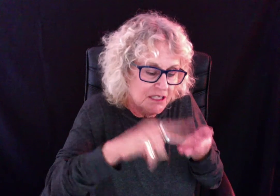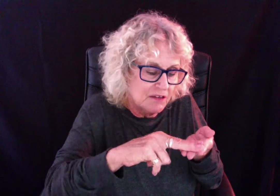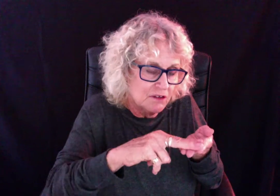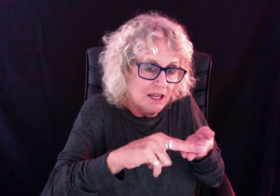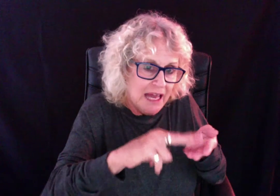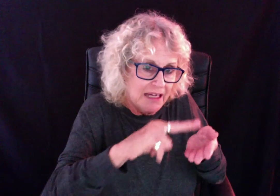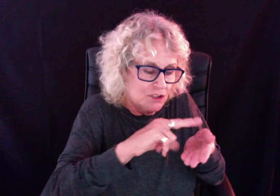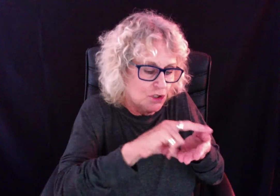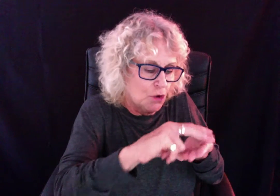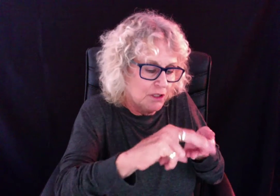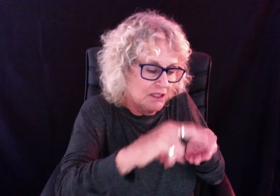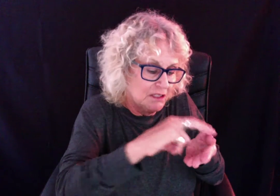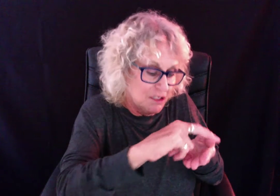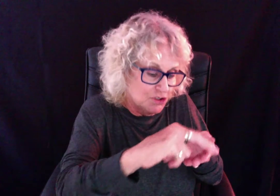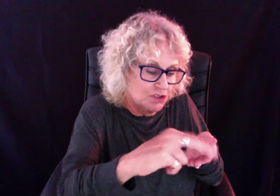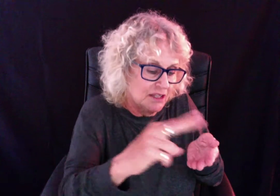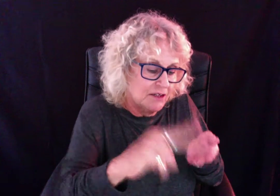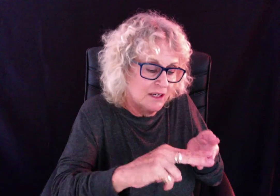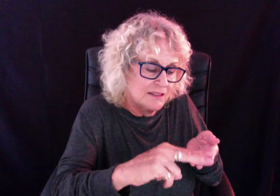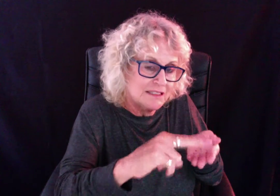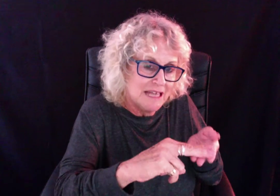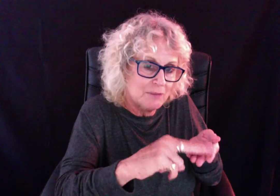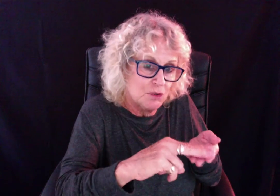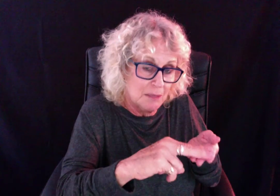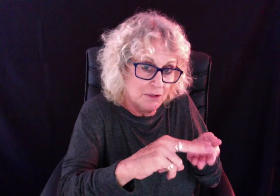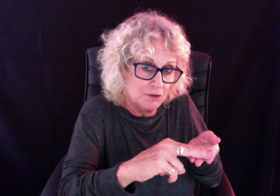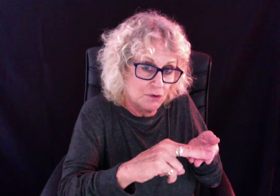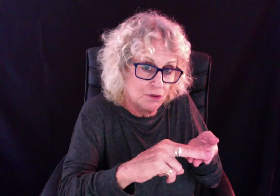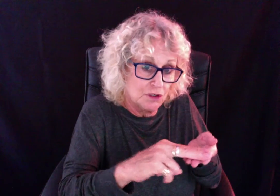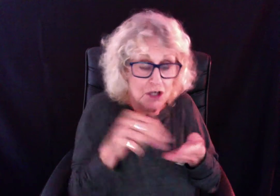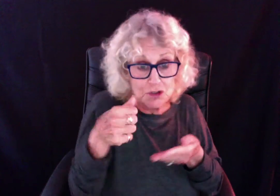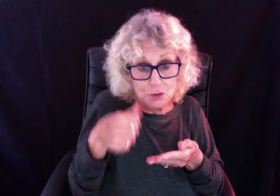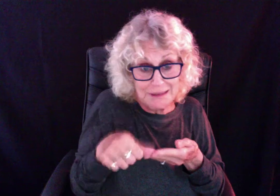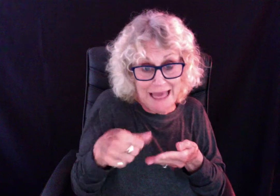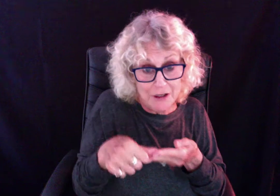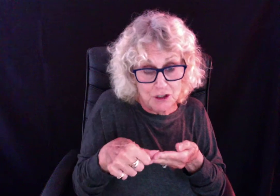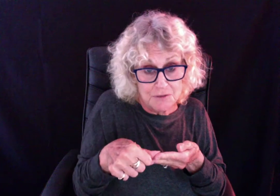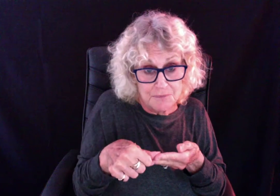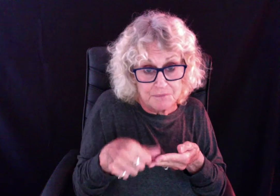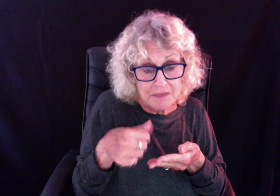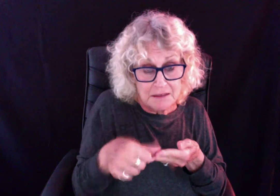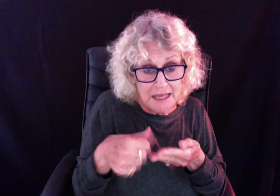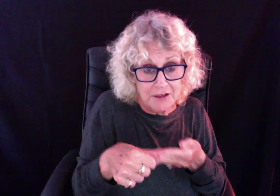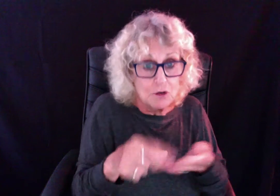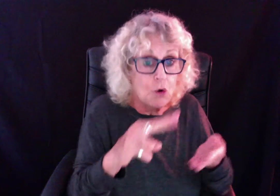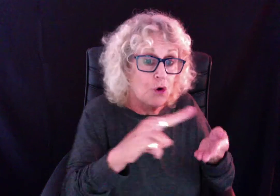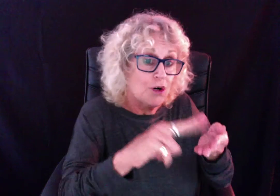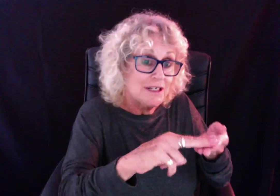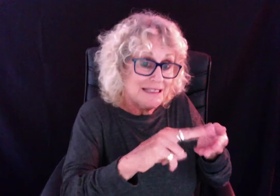together, and it's going, here's the letter, and the stamp's going up here in the corner. So letter, letter, or